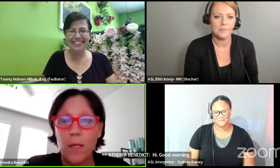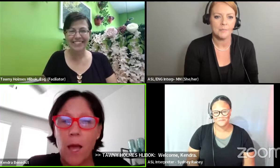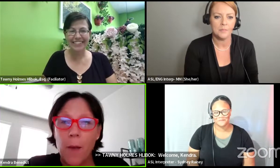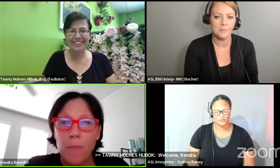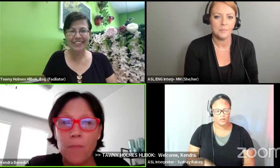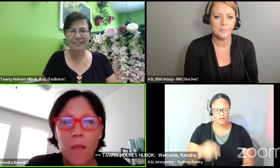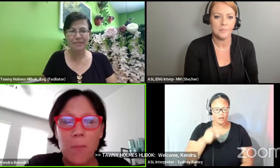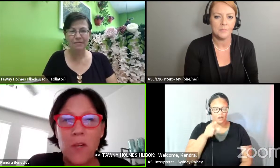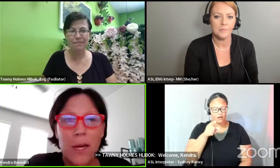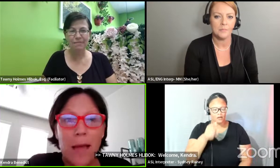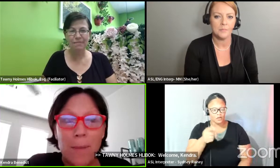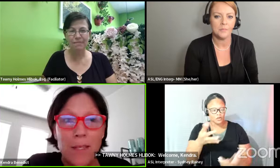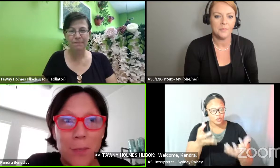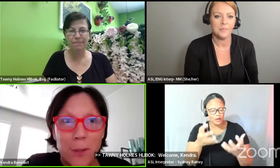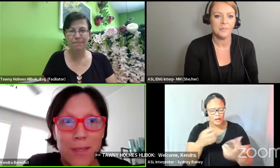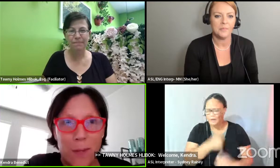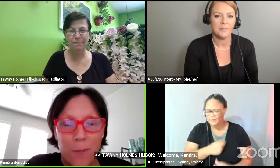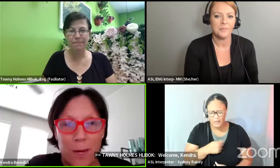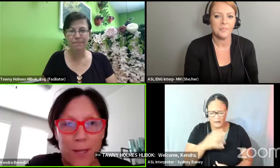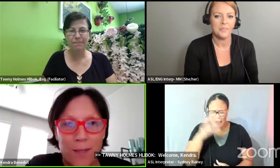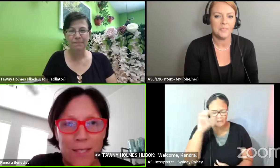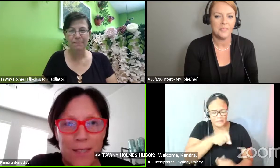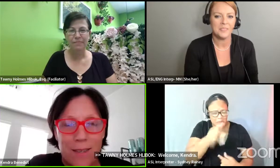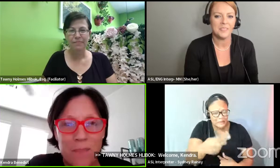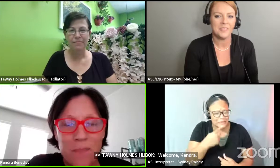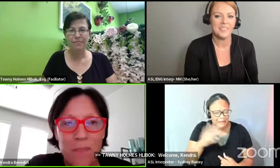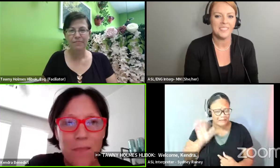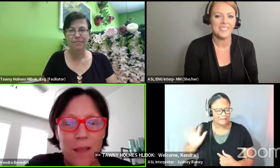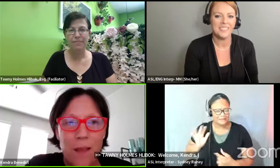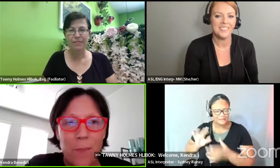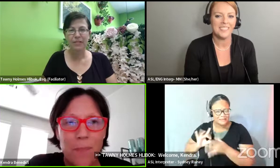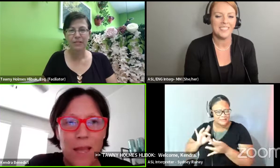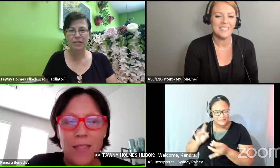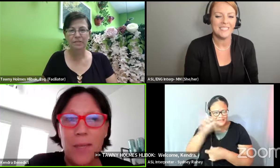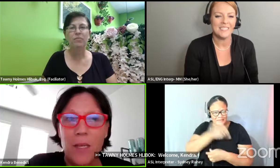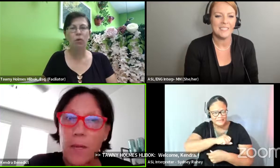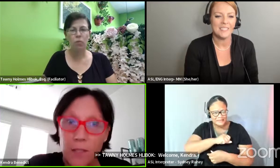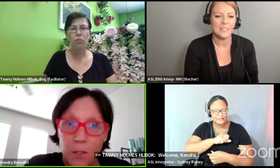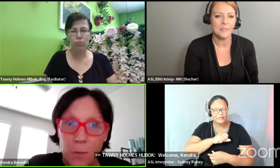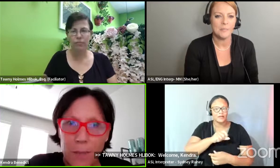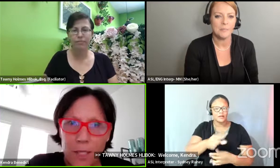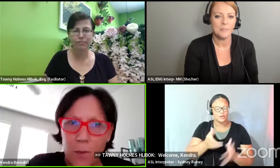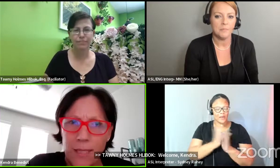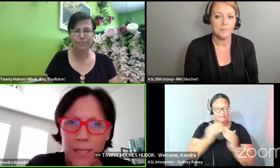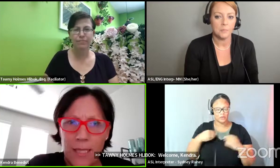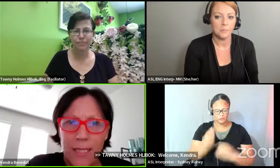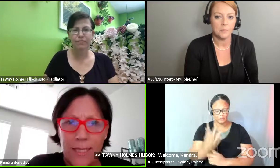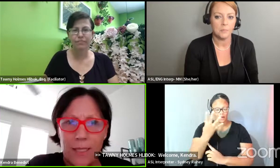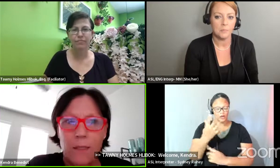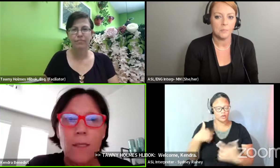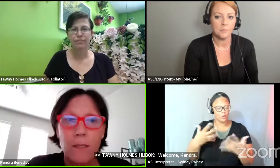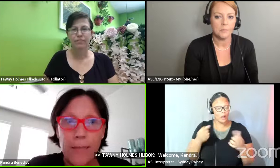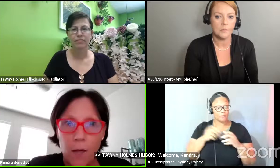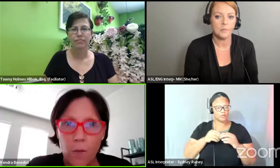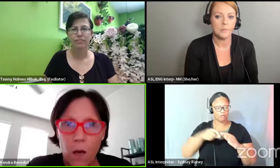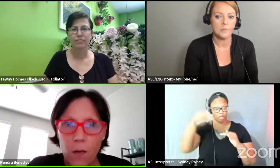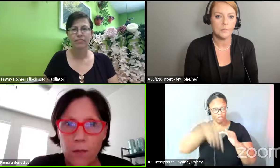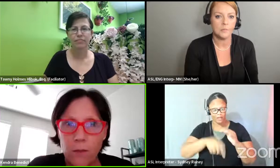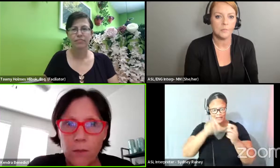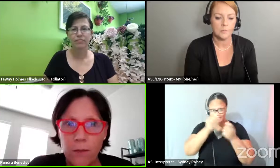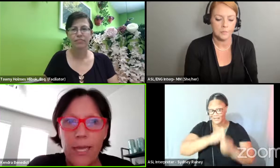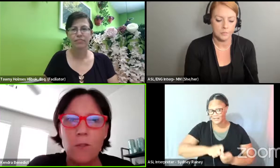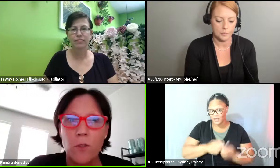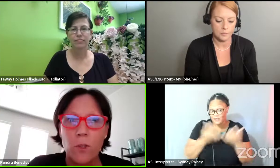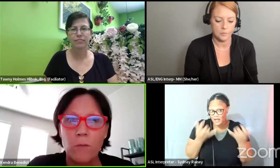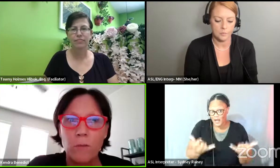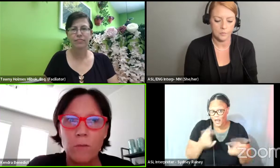Did you want, I'm sorry, I missed what you had said prior to asking me to come on. Did you want me to go into any detail now